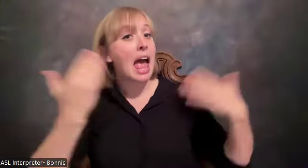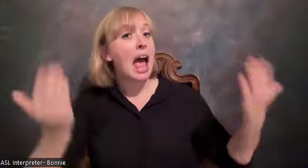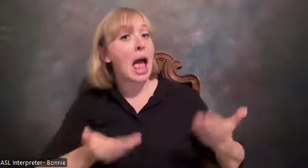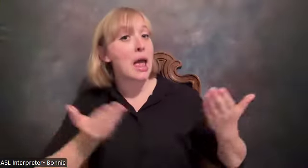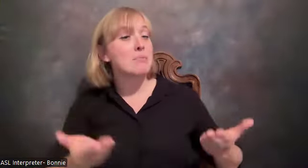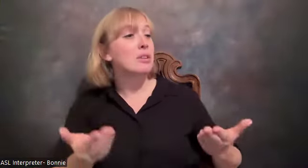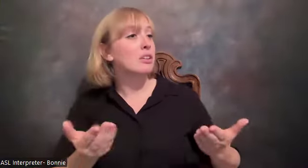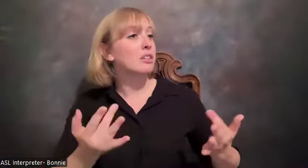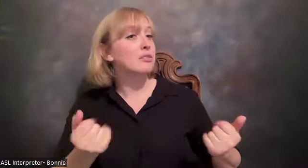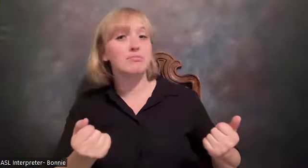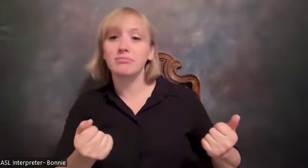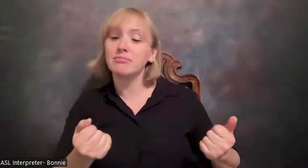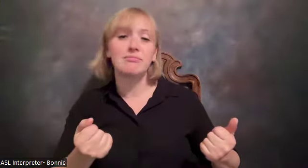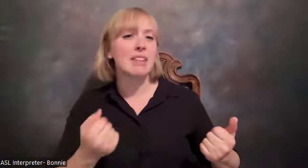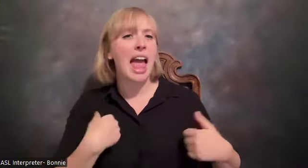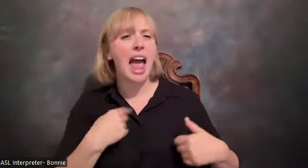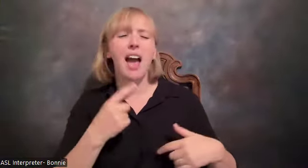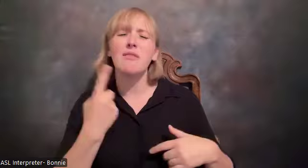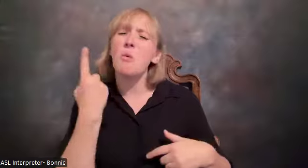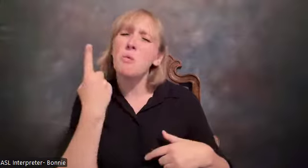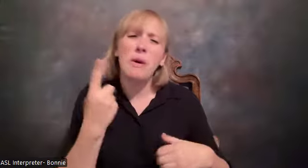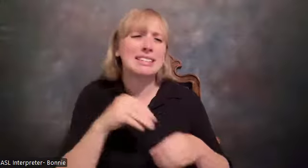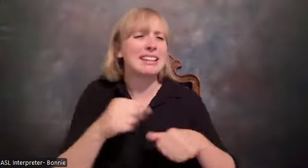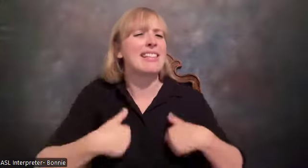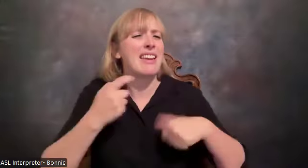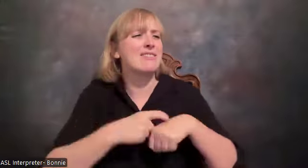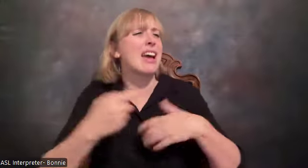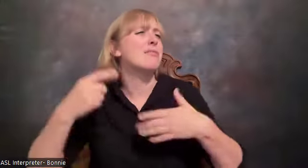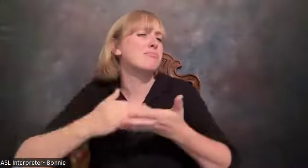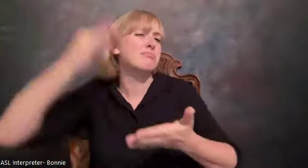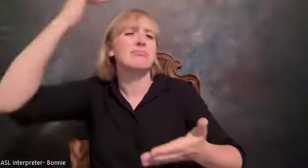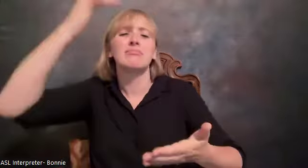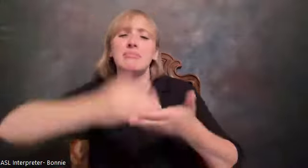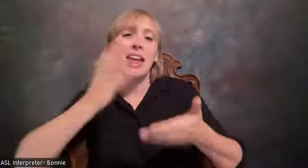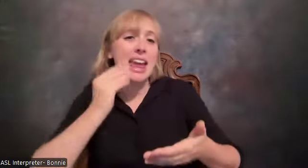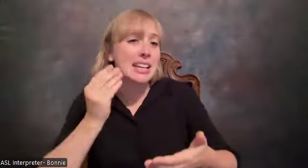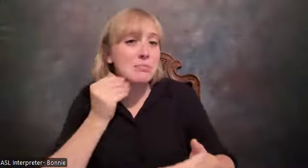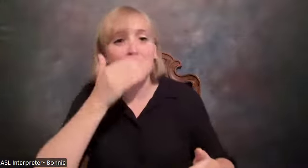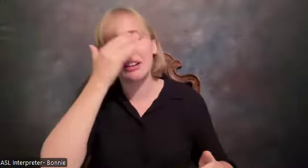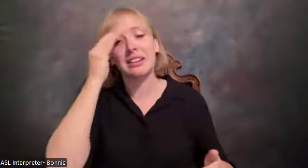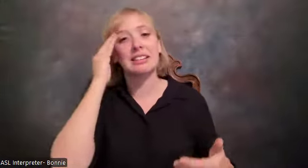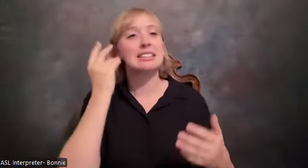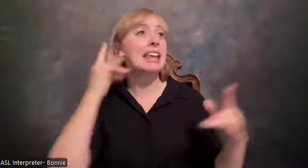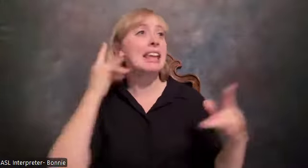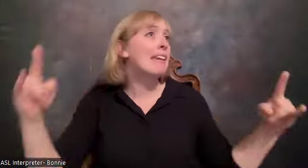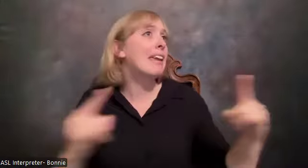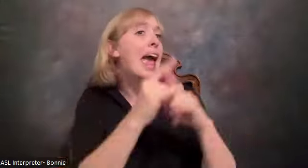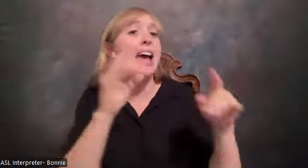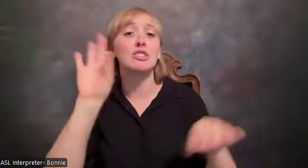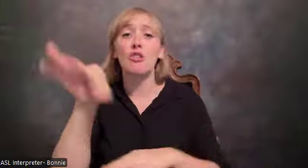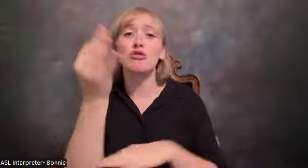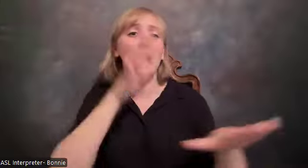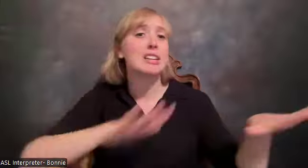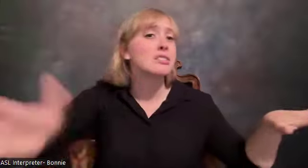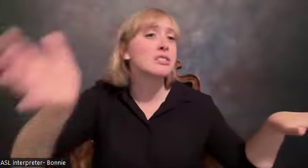having a once-in-a-lifetime experience, sitting here in this courtyard, looking at the colors of the French countryside at